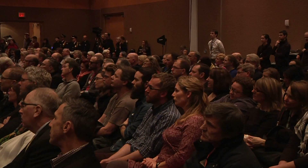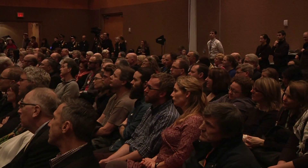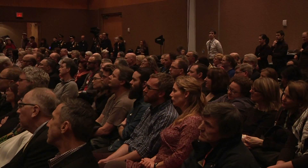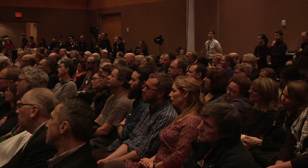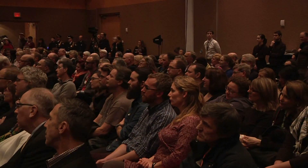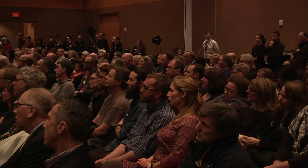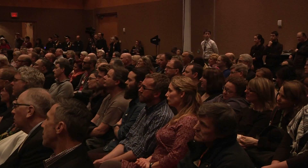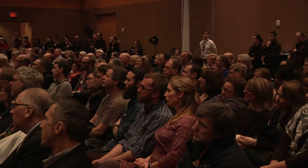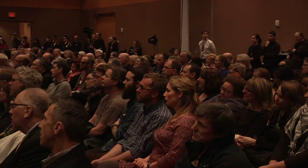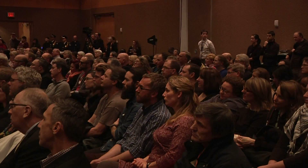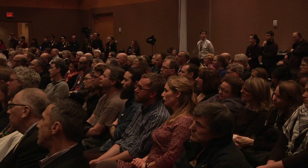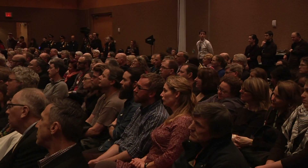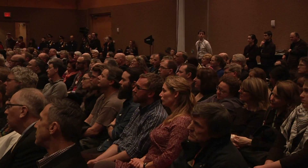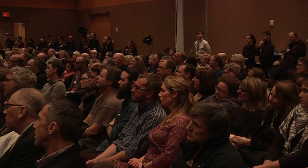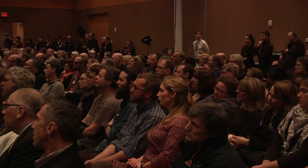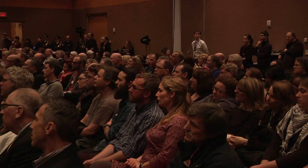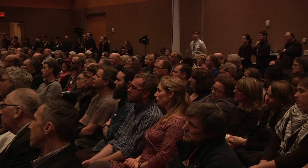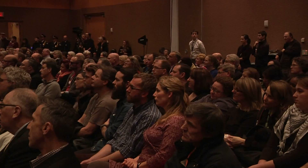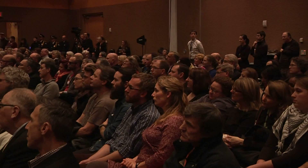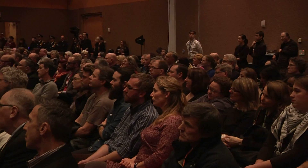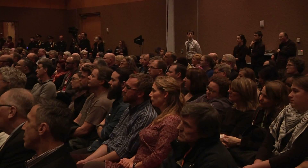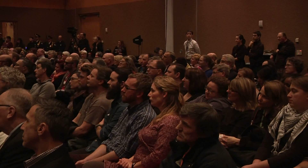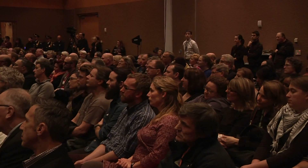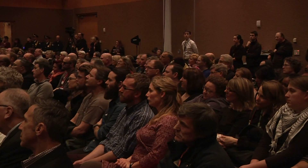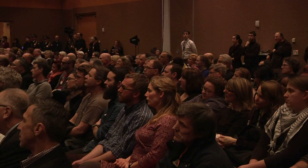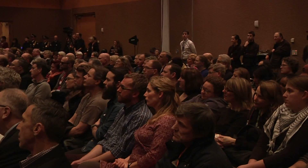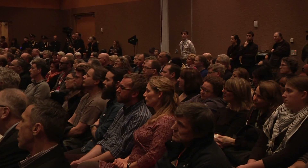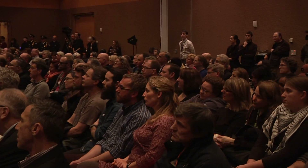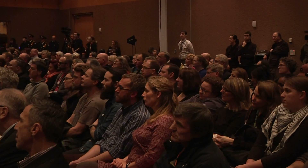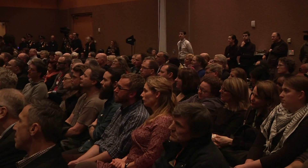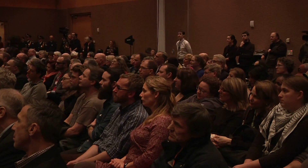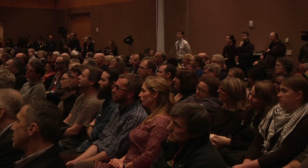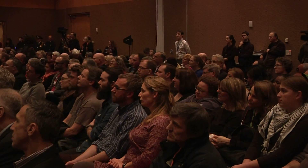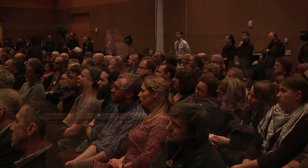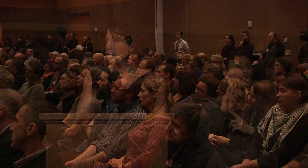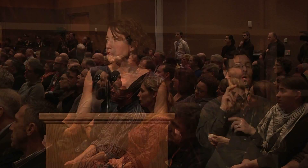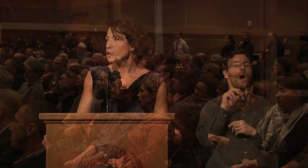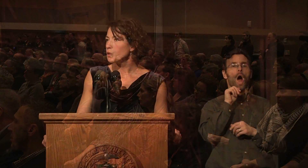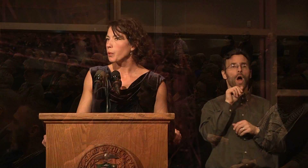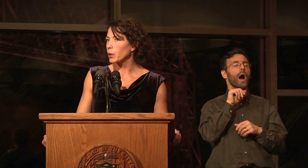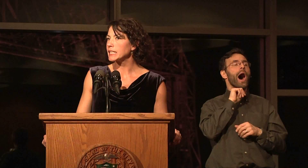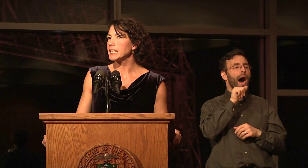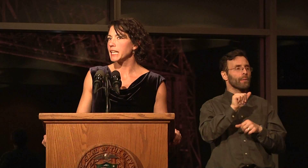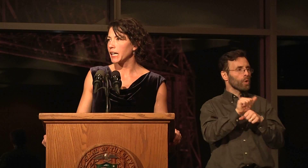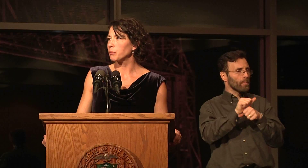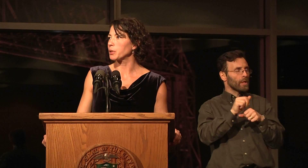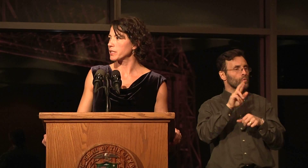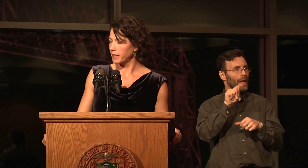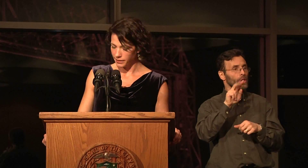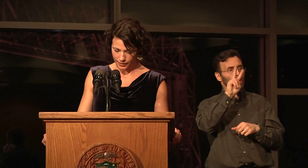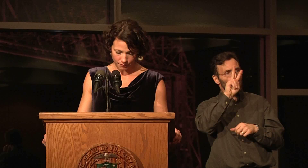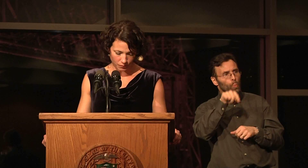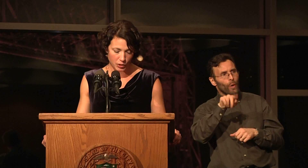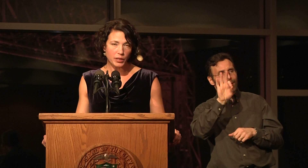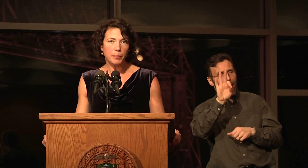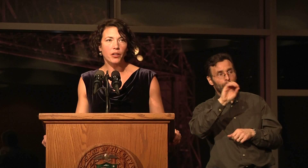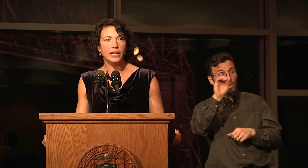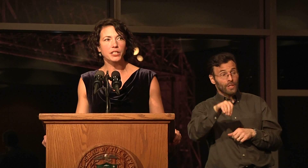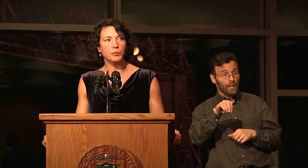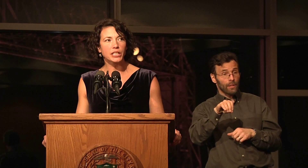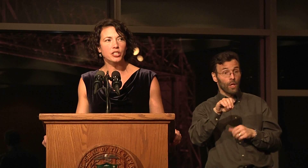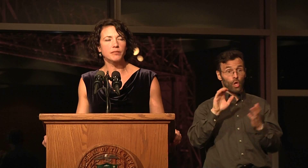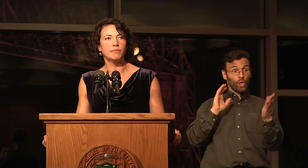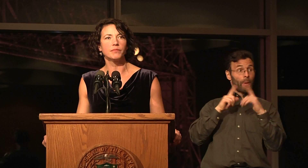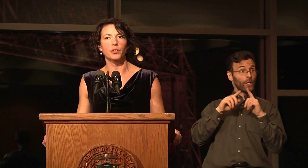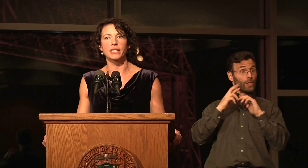amount for a city of our size. In November, we had an unemployment rate of 2.9%. When you compare